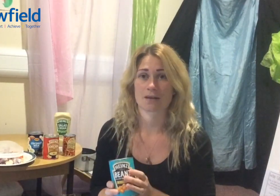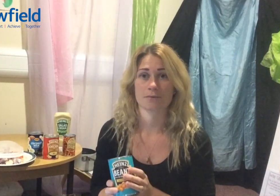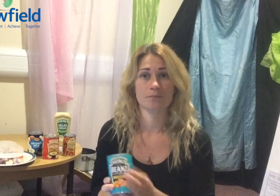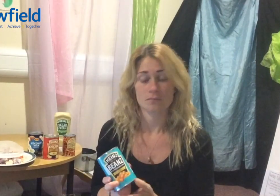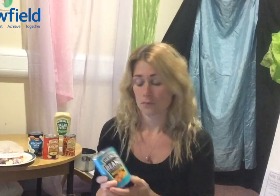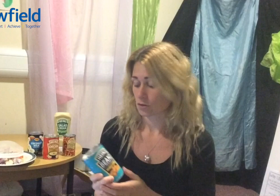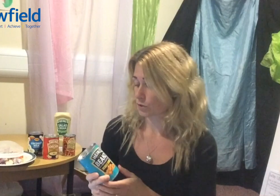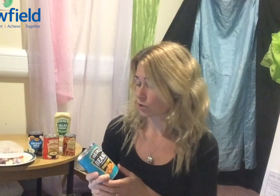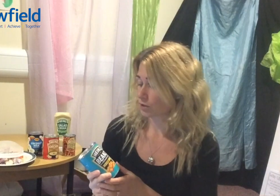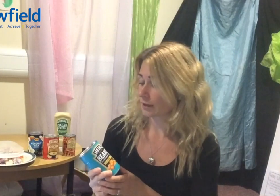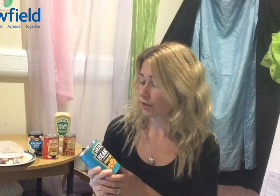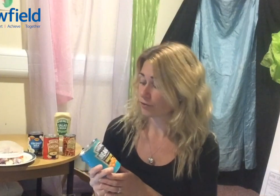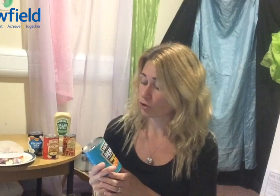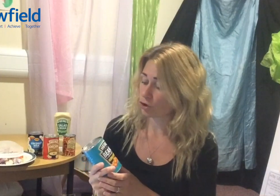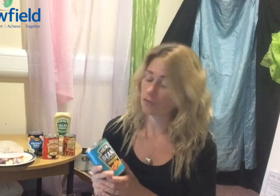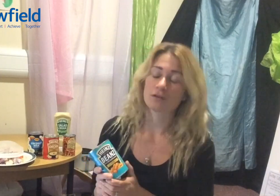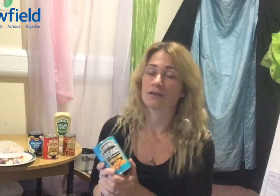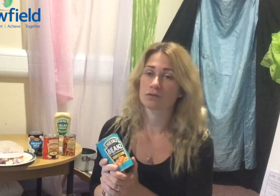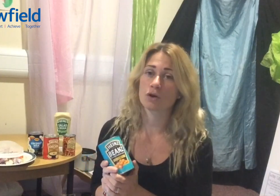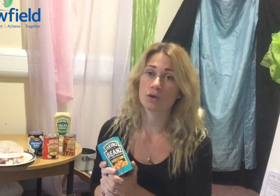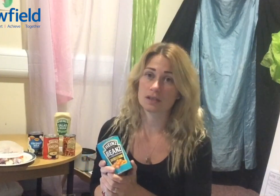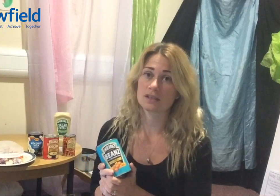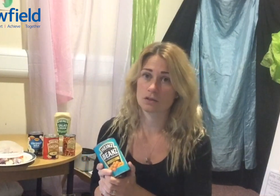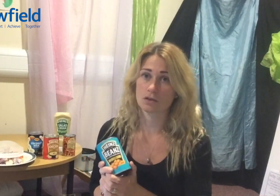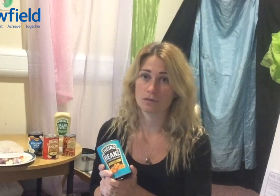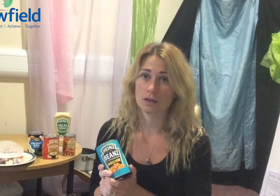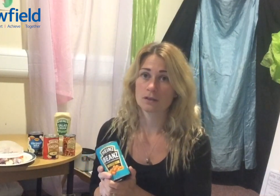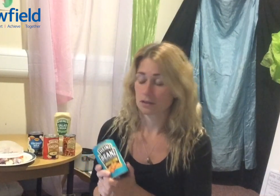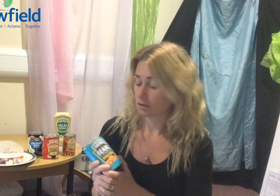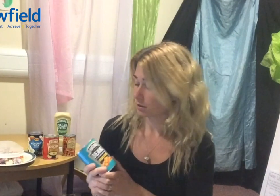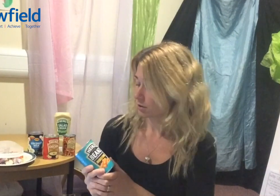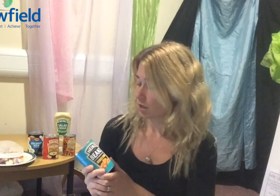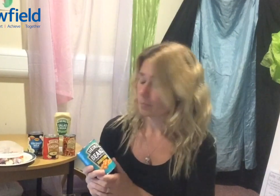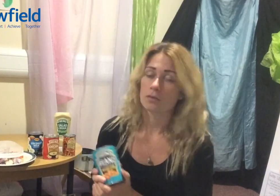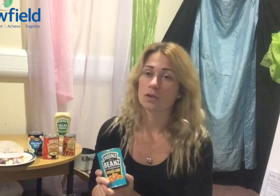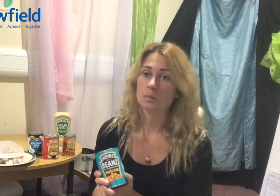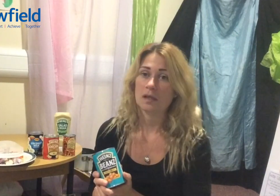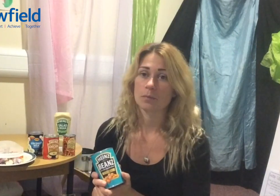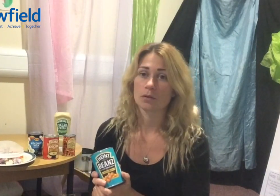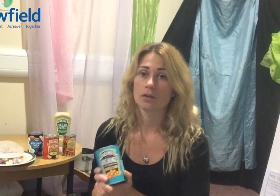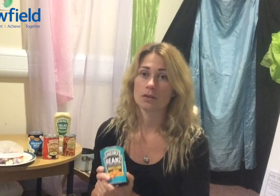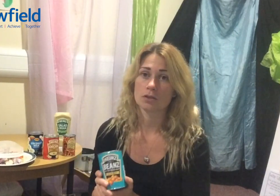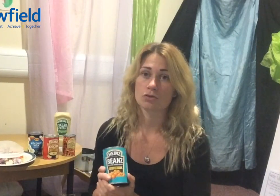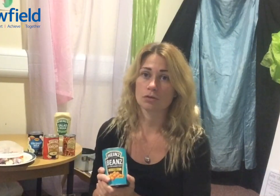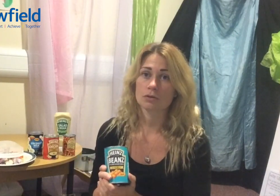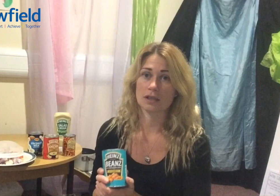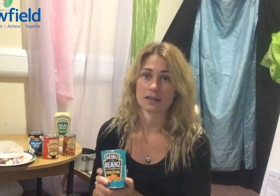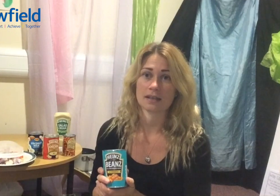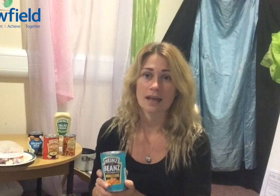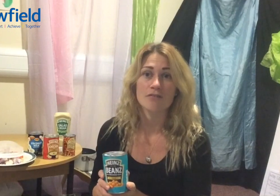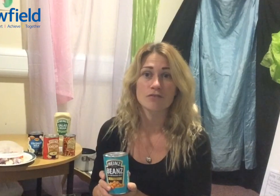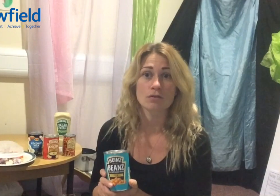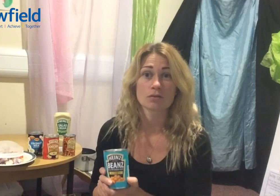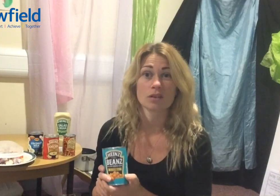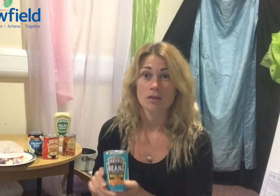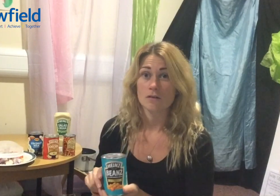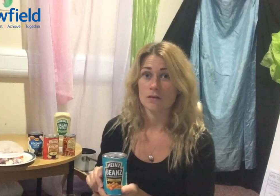down. So it's just a little thought for after all this is over about those people that do struggle to get food,